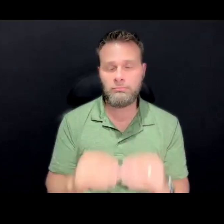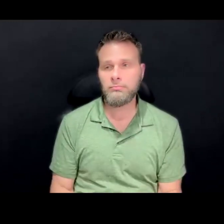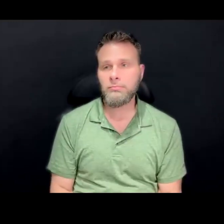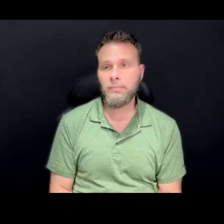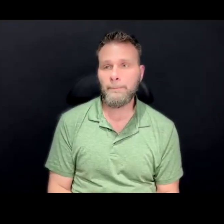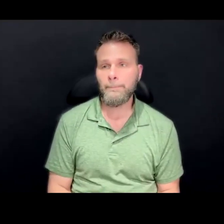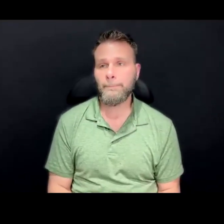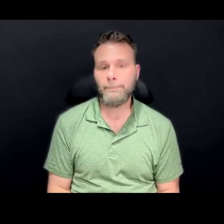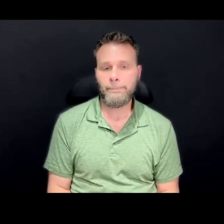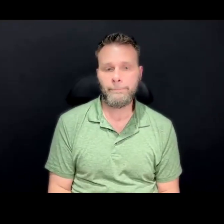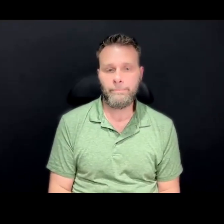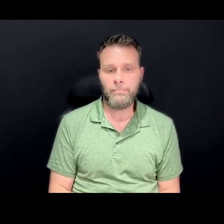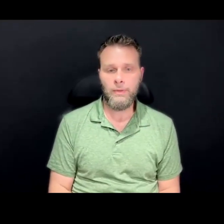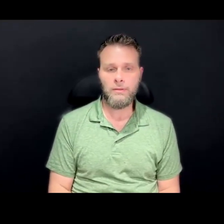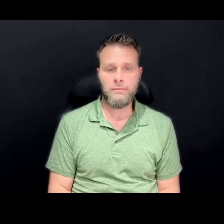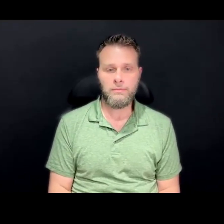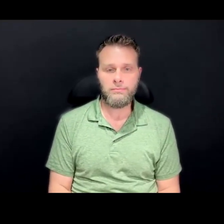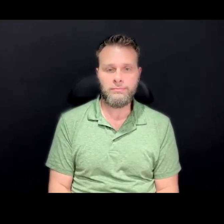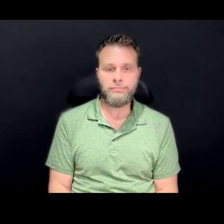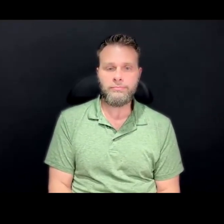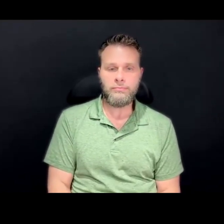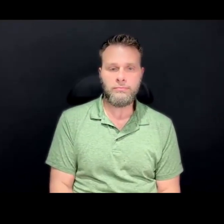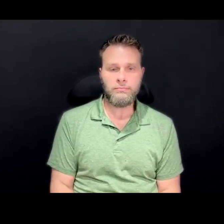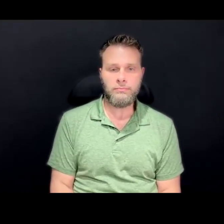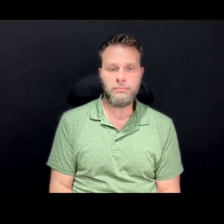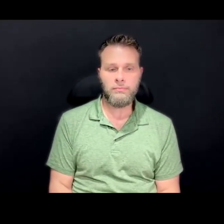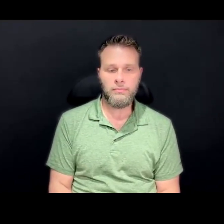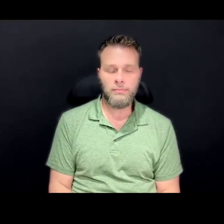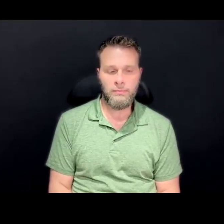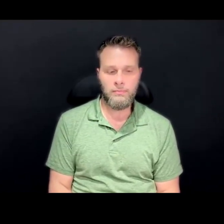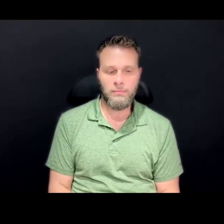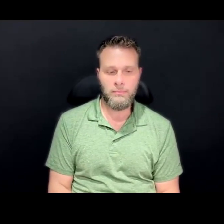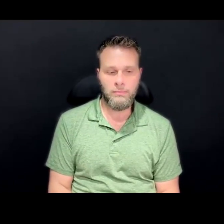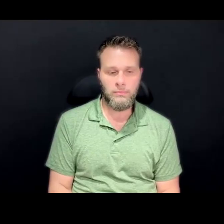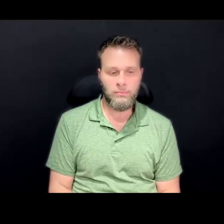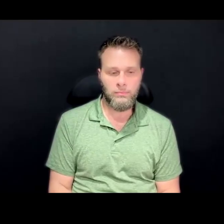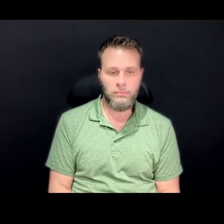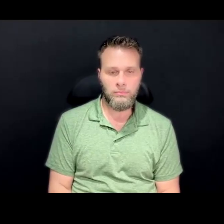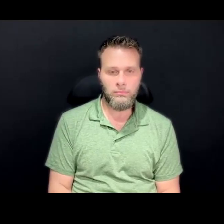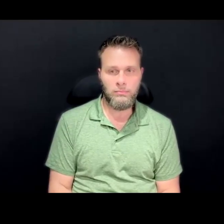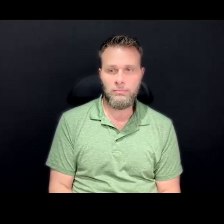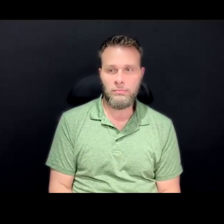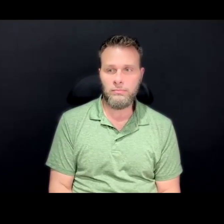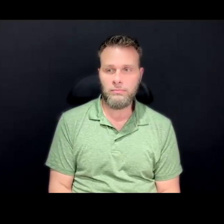plume, 617. Oui. 635. Ok.